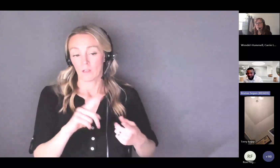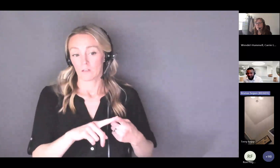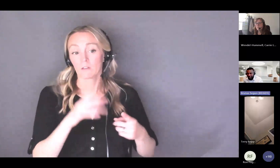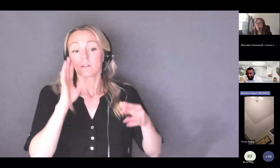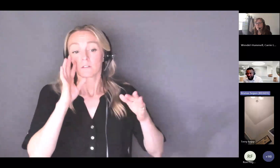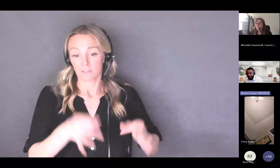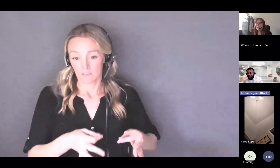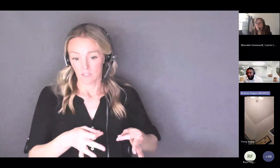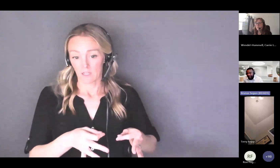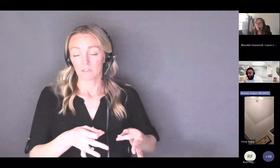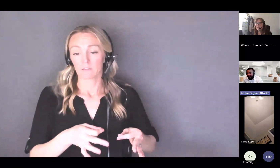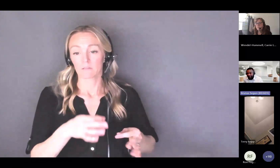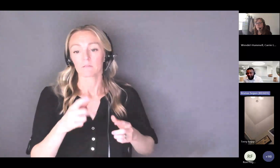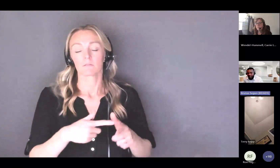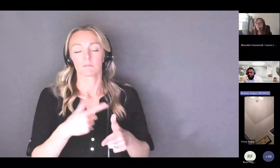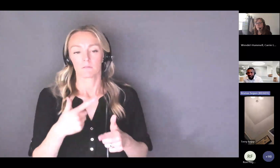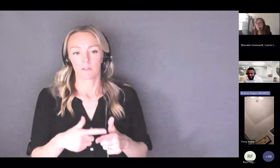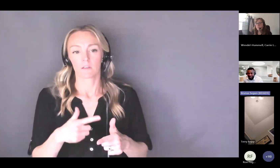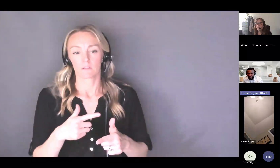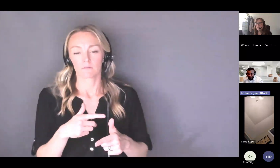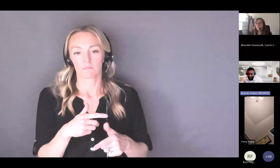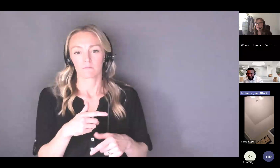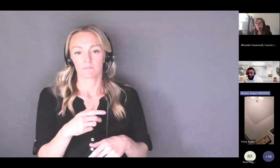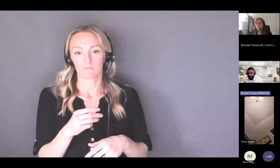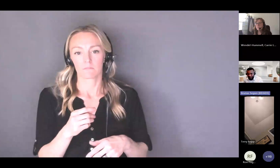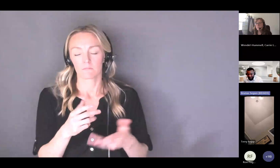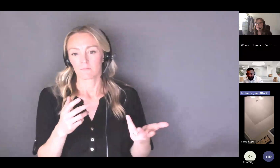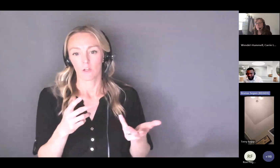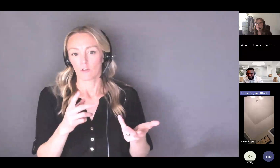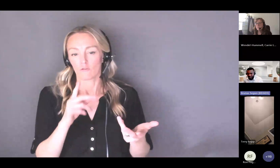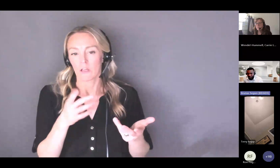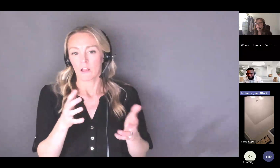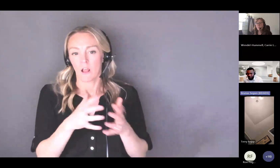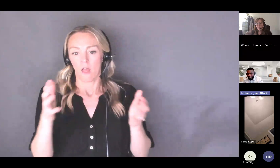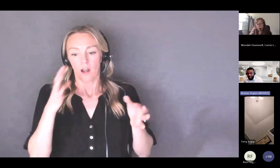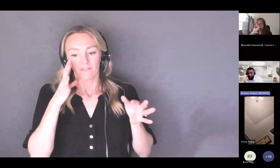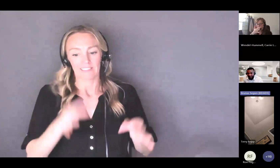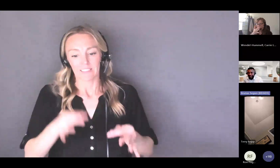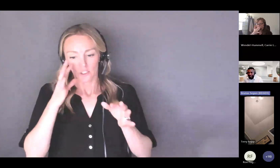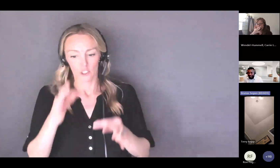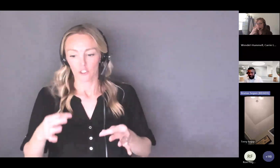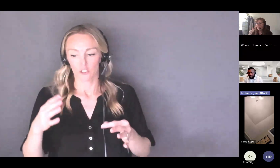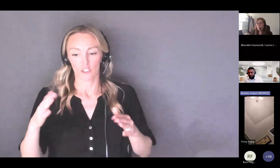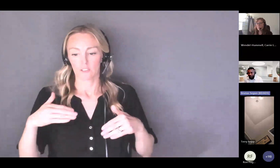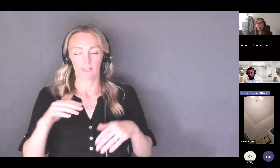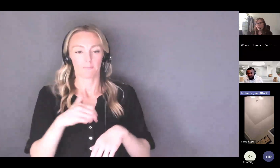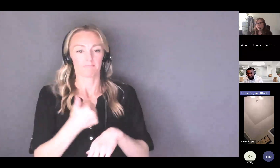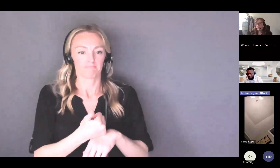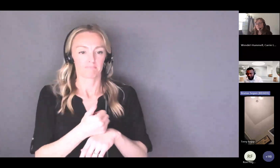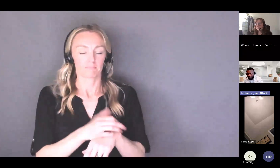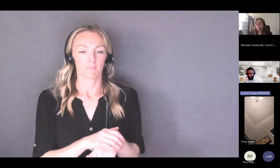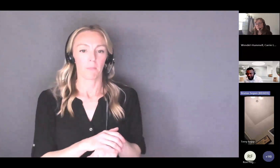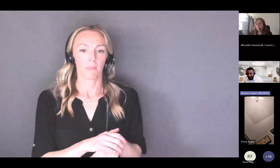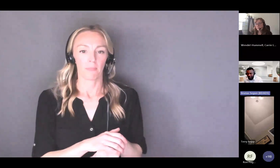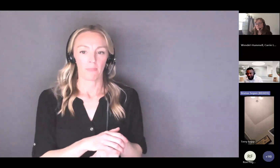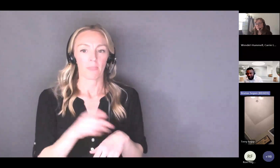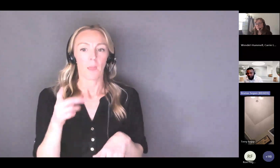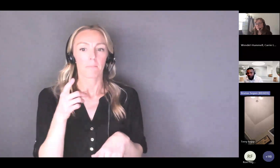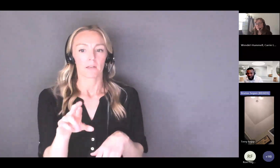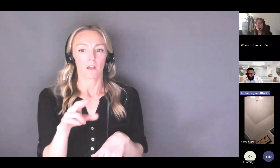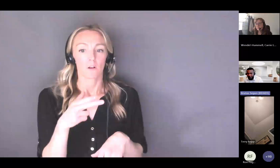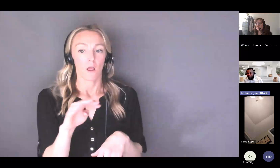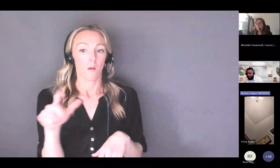by the policymakers, a lot is still at stake. A lot of decisions are still to be made. However, I think, as Dr. Wenderhummel stated